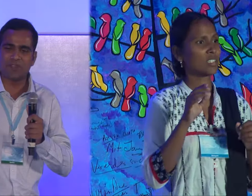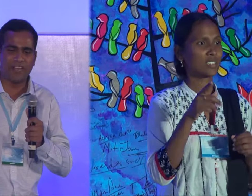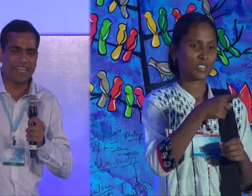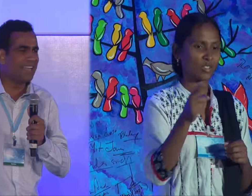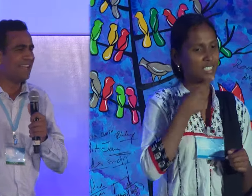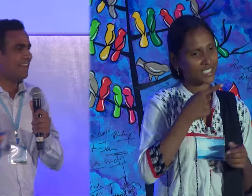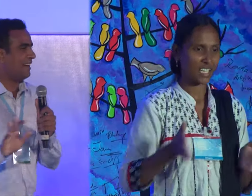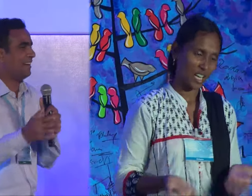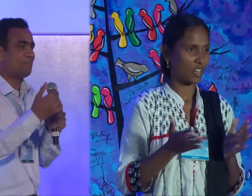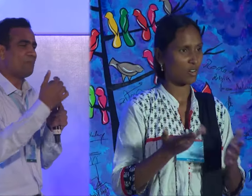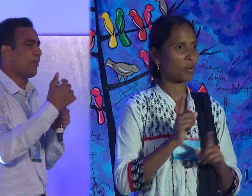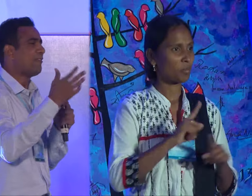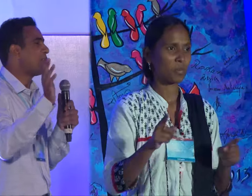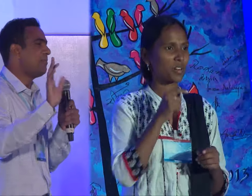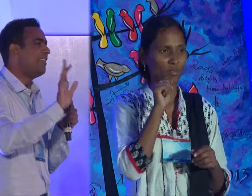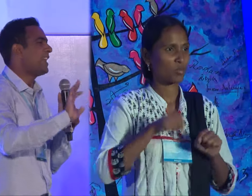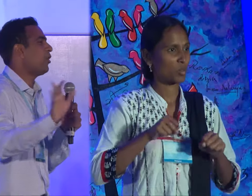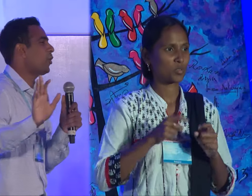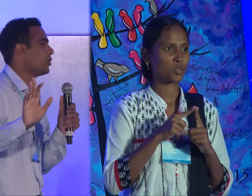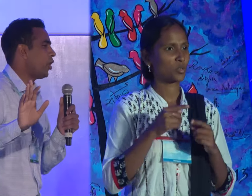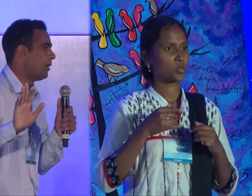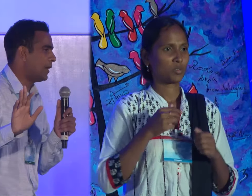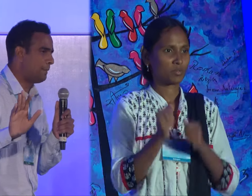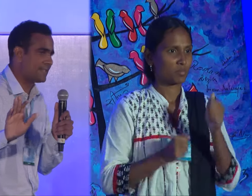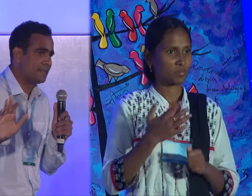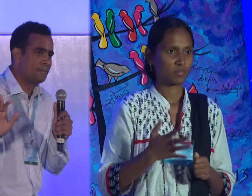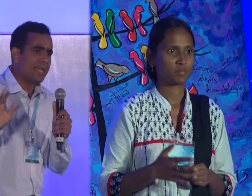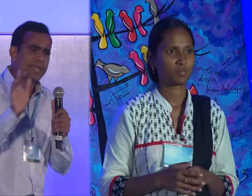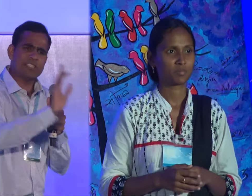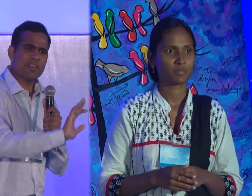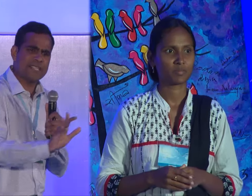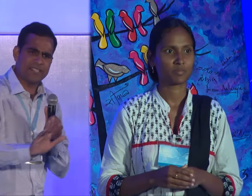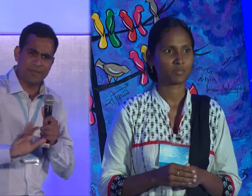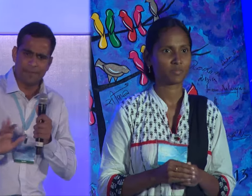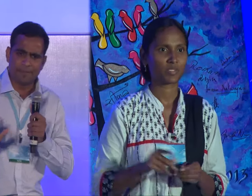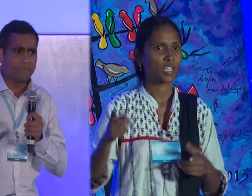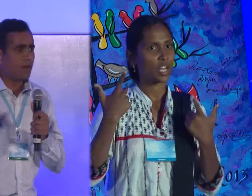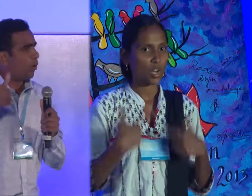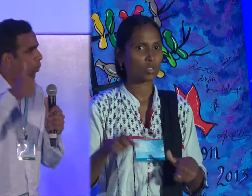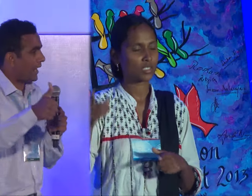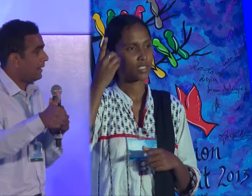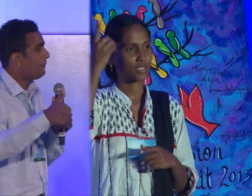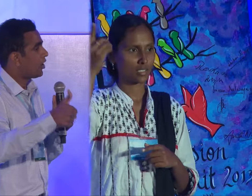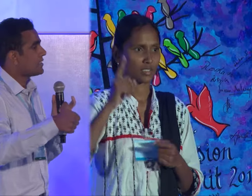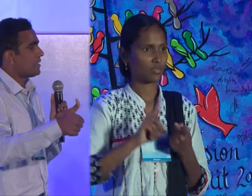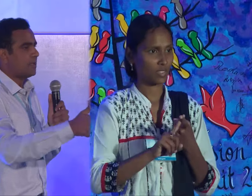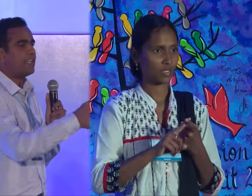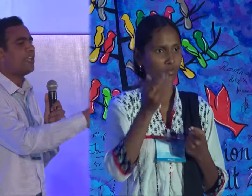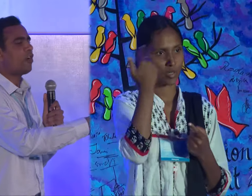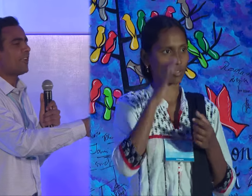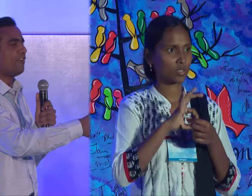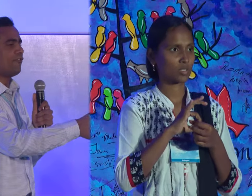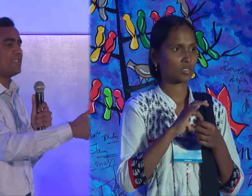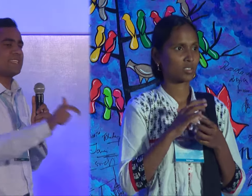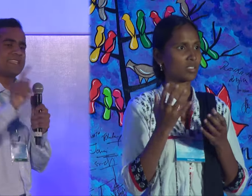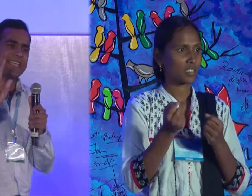allowed. I am sorry. Whatever you may believe, I cannot go to the normal Olympics. He's lost his dream. 1, because he